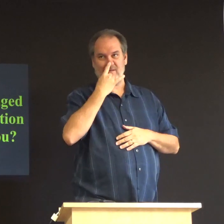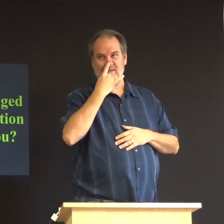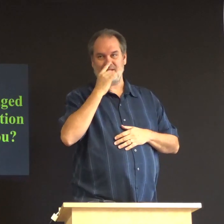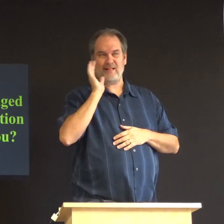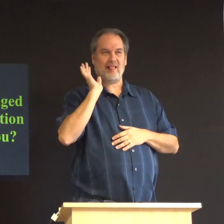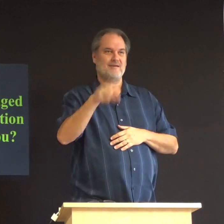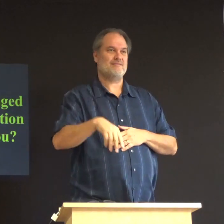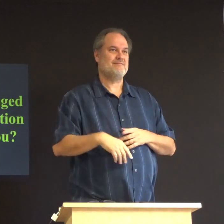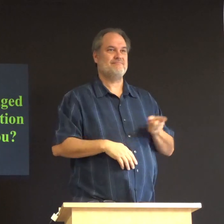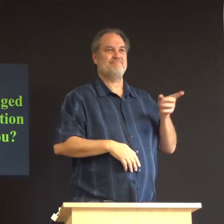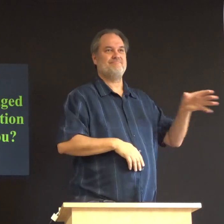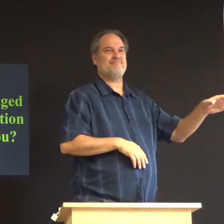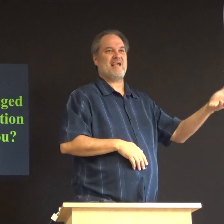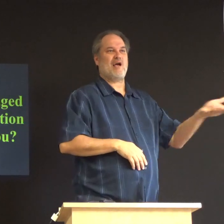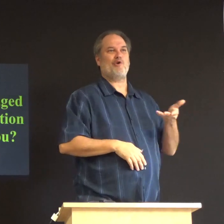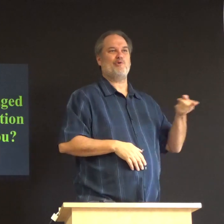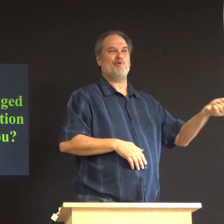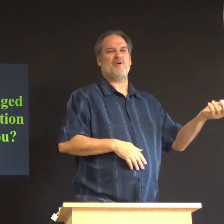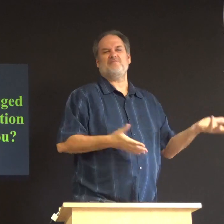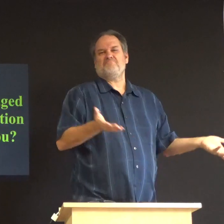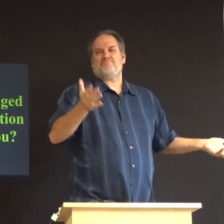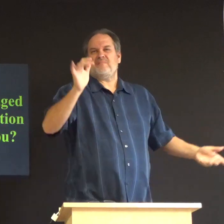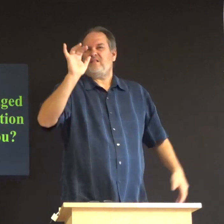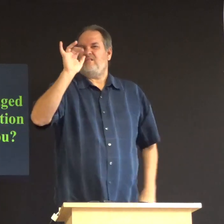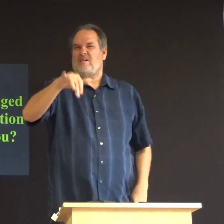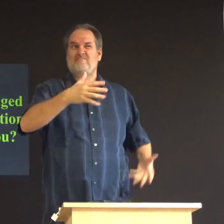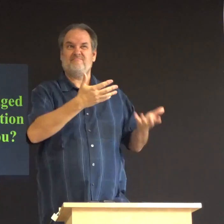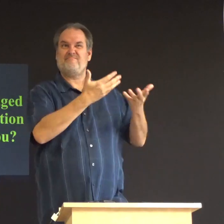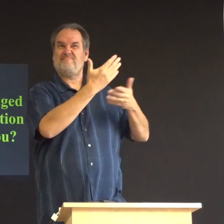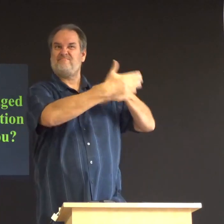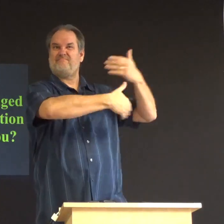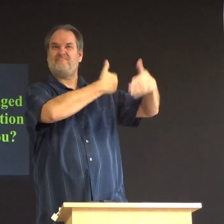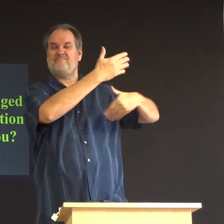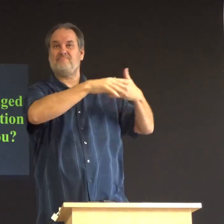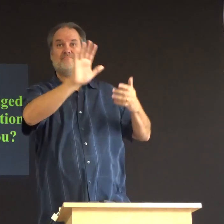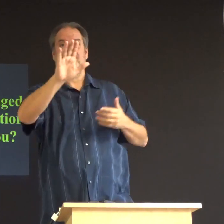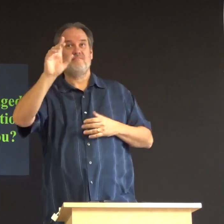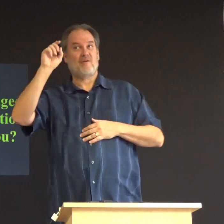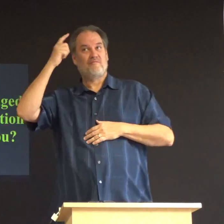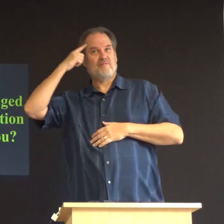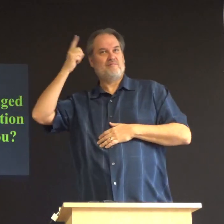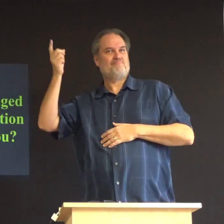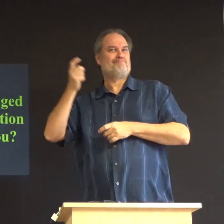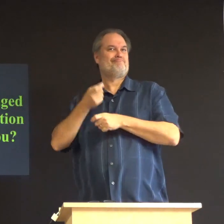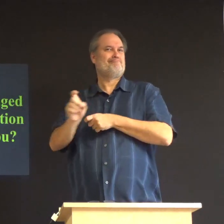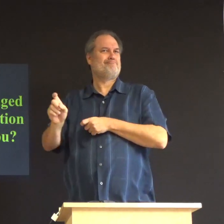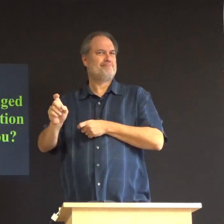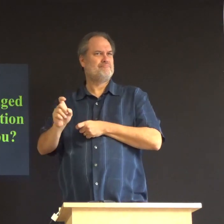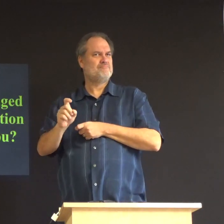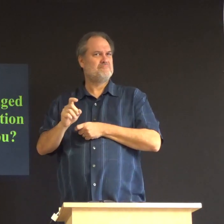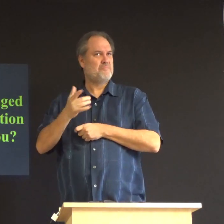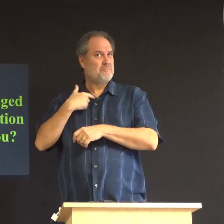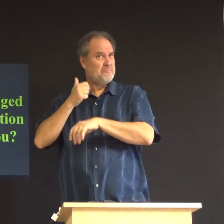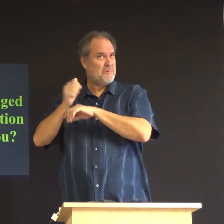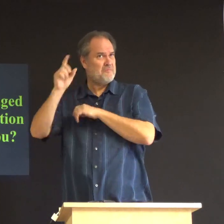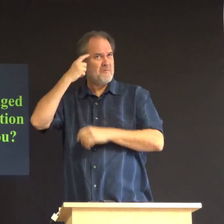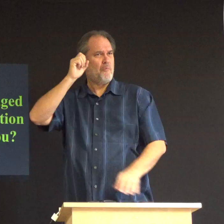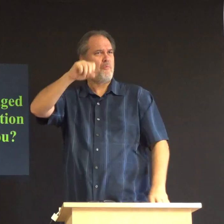it's harder to communicate because they have to have interpreters or whatever. That's the way that it is today. The government